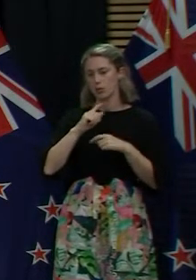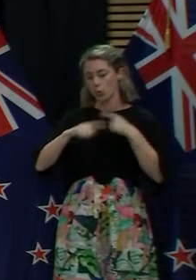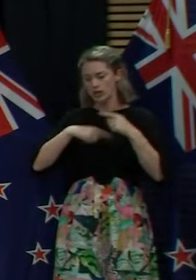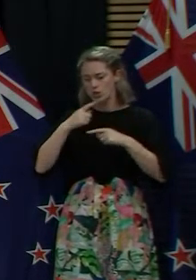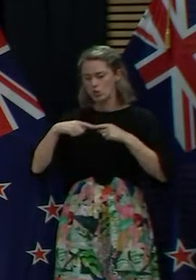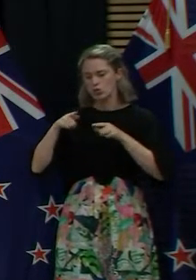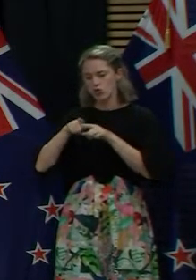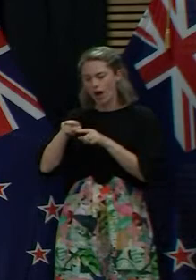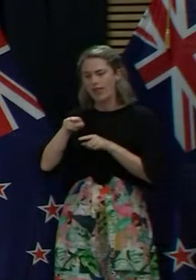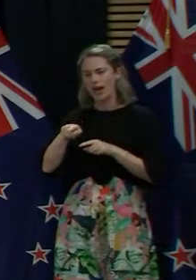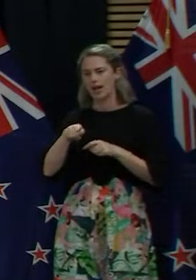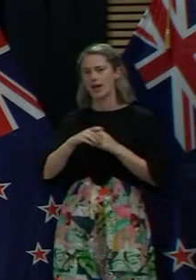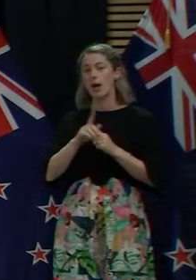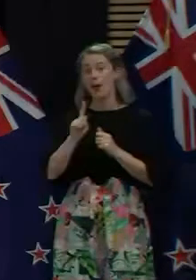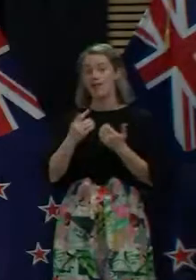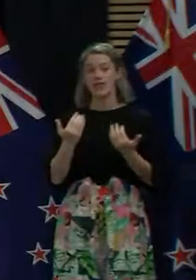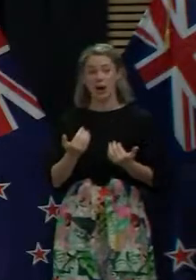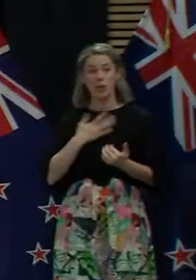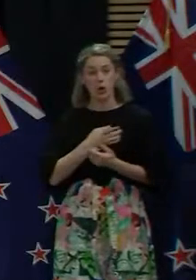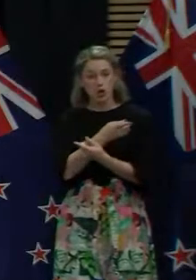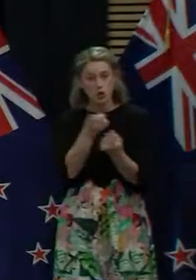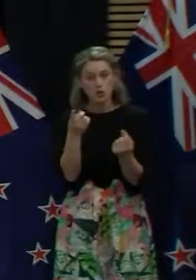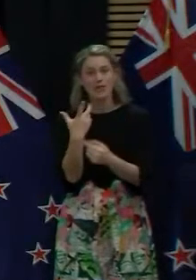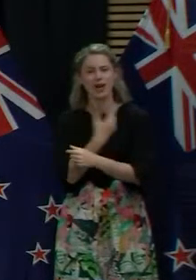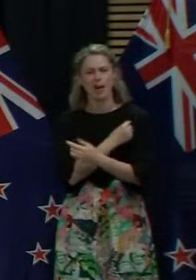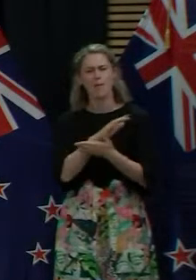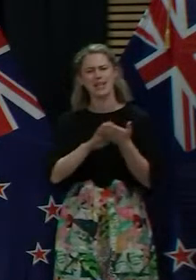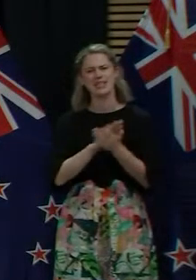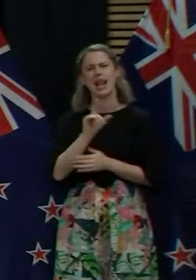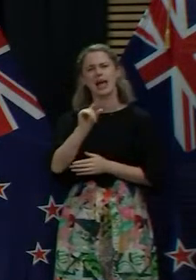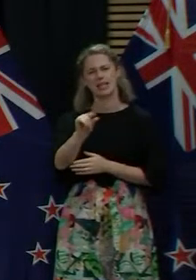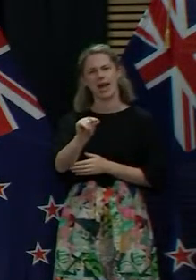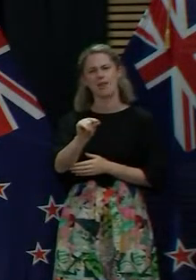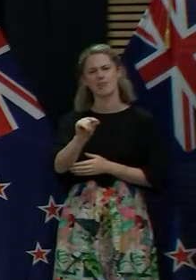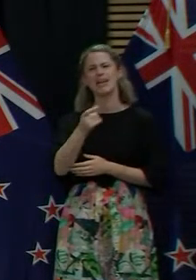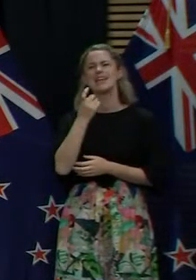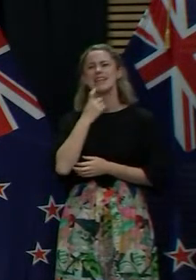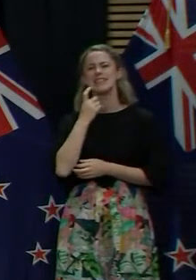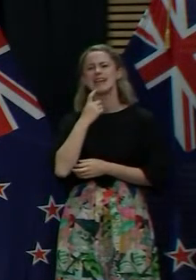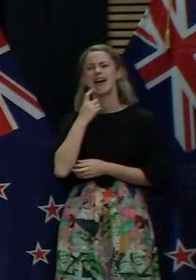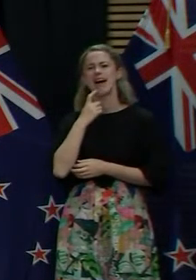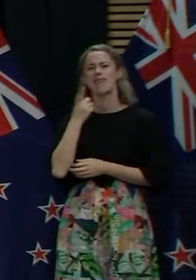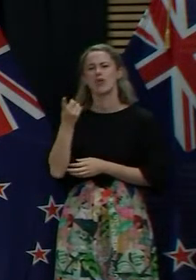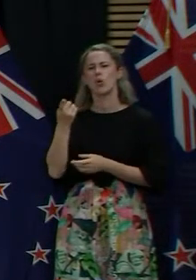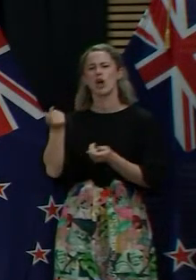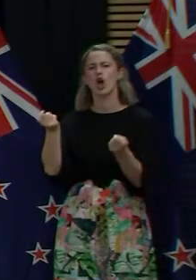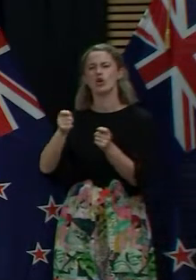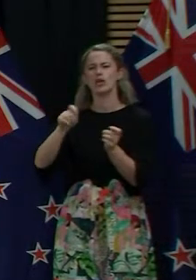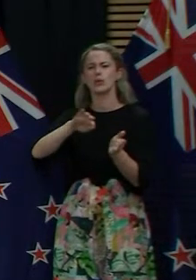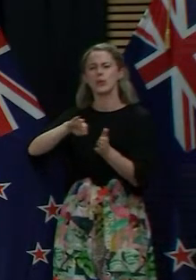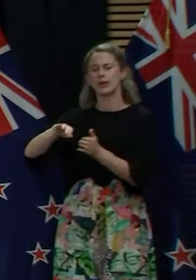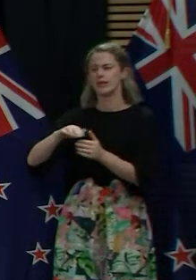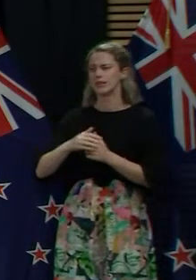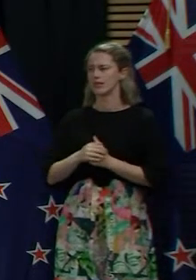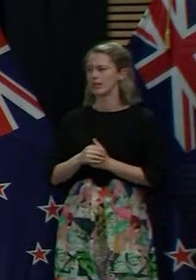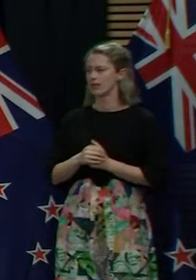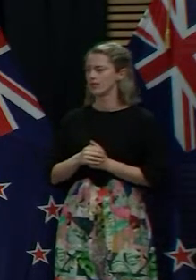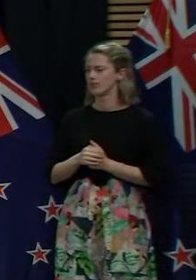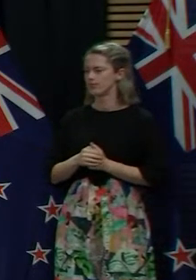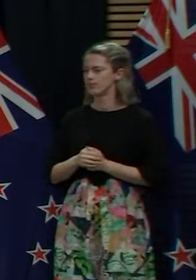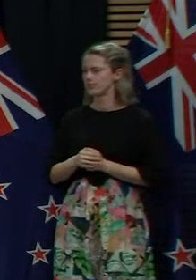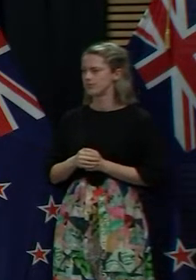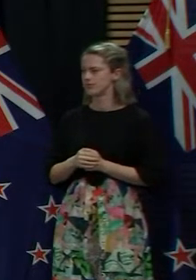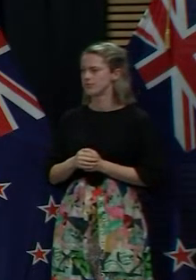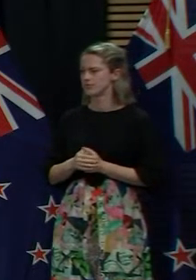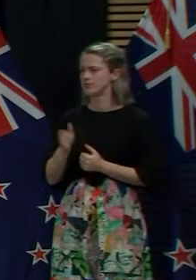in the meantime, we want people to get vaccinated because then it makes it much, much more certain that we can move away from those tools altogether. Prime Minister, there's quite a very... Oh, yeah, go